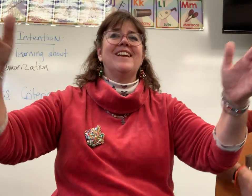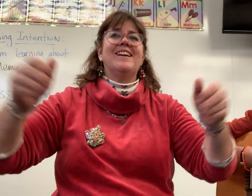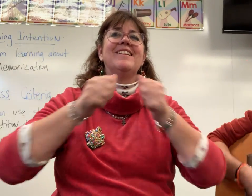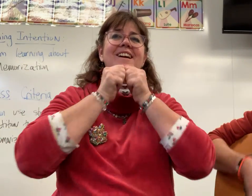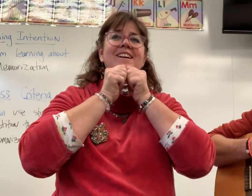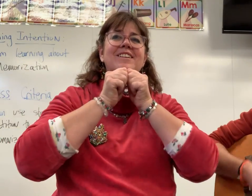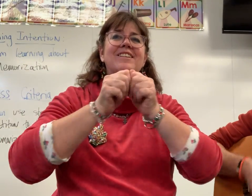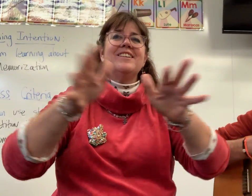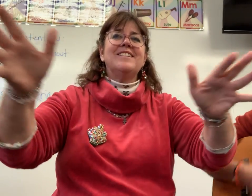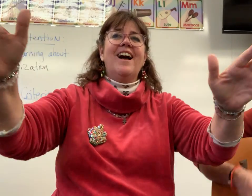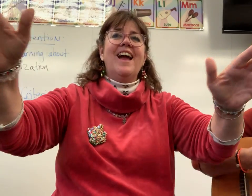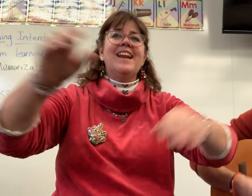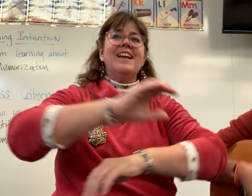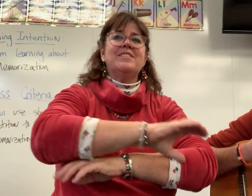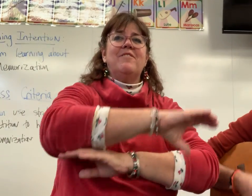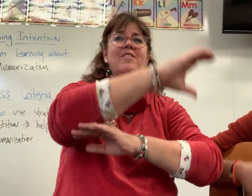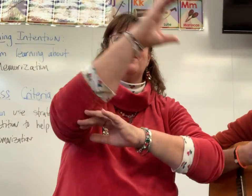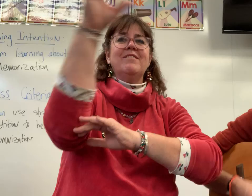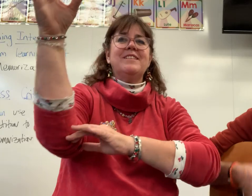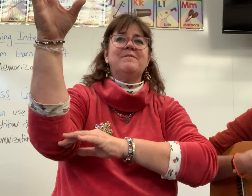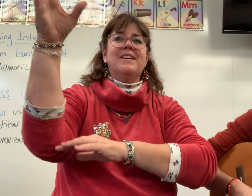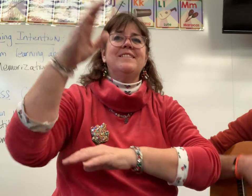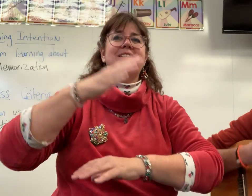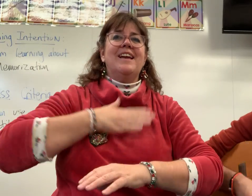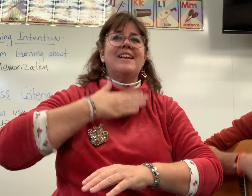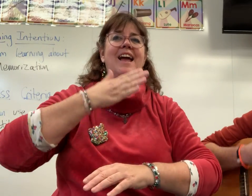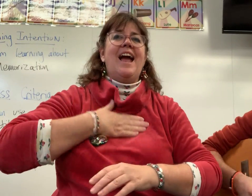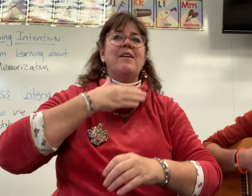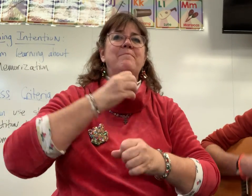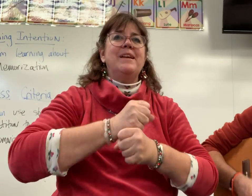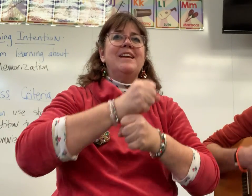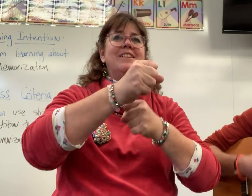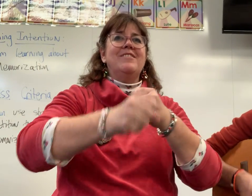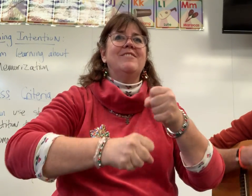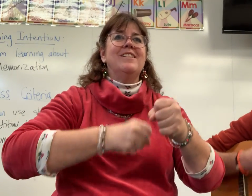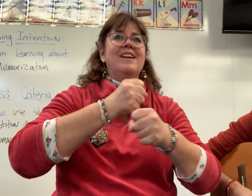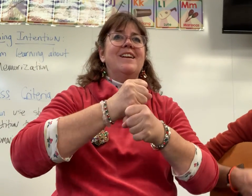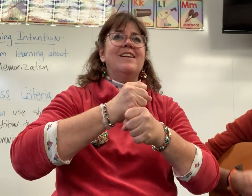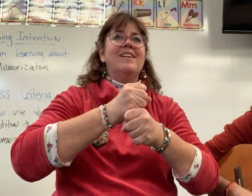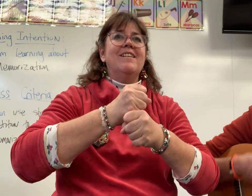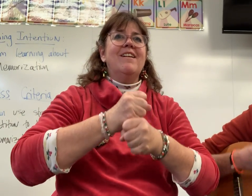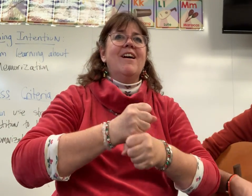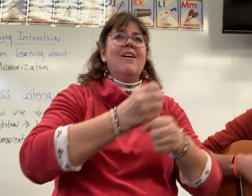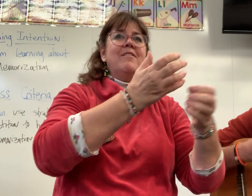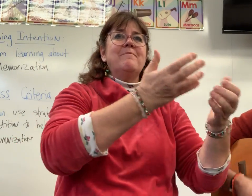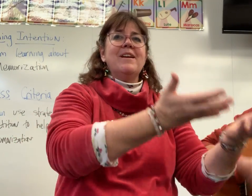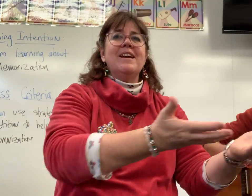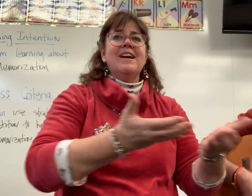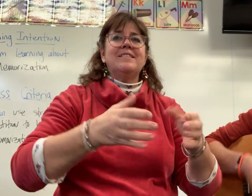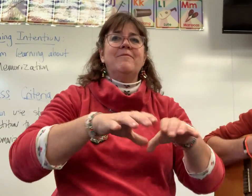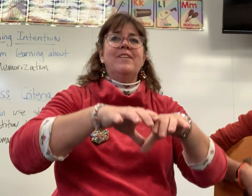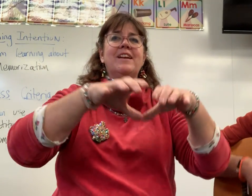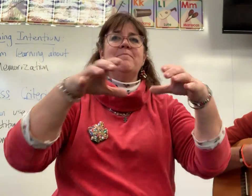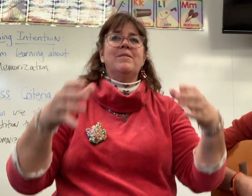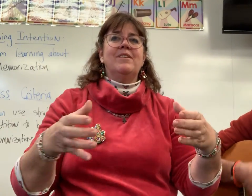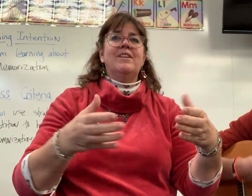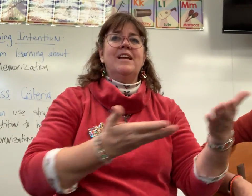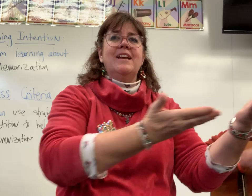kin. Good tidings for Christmas and a Happy New Year. Now bring us some figgy pudding,